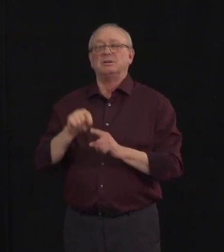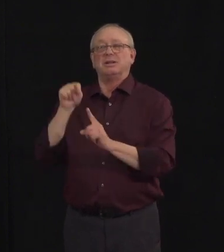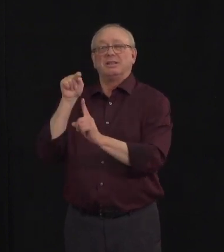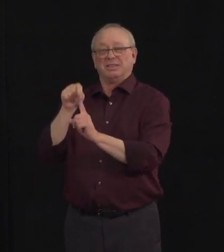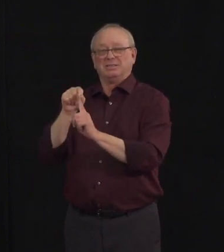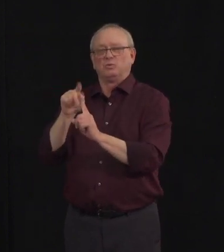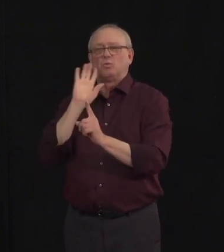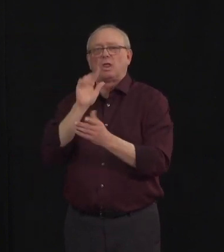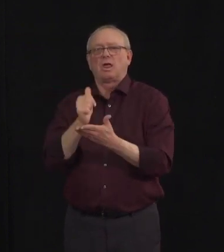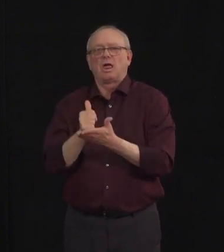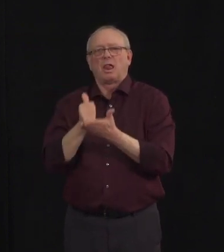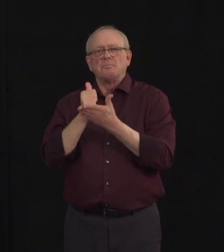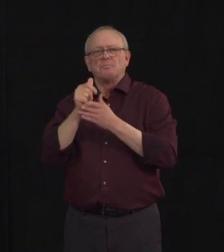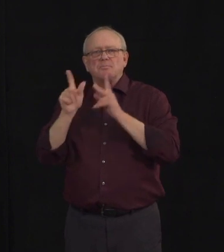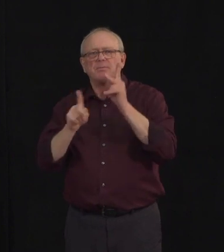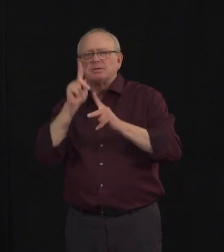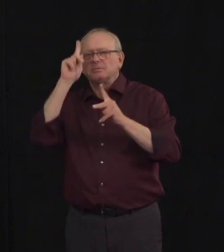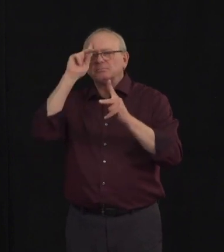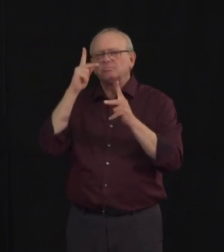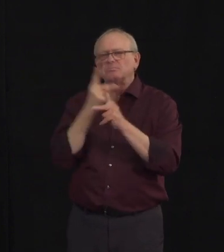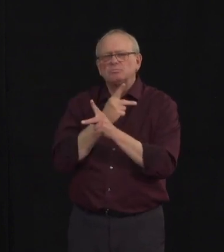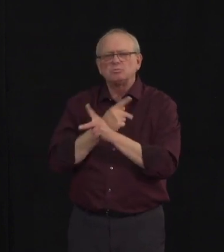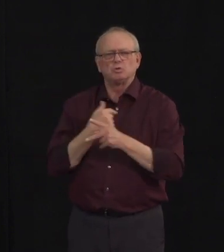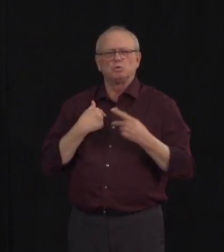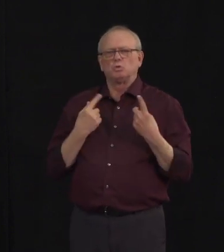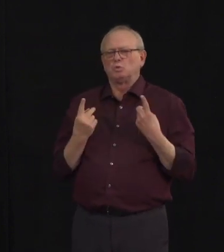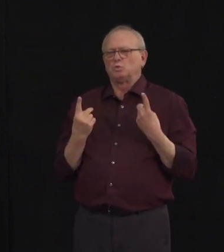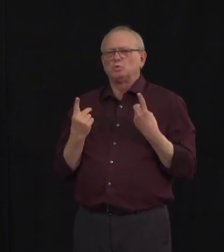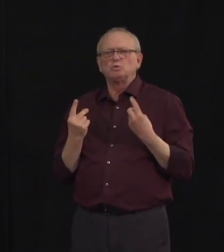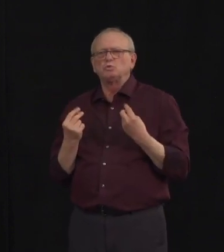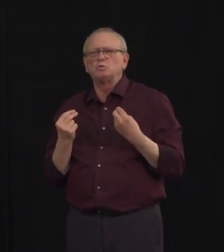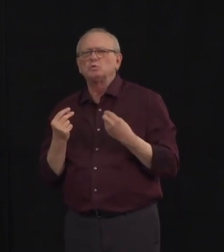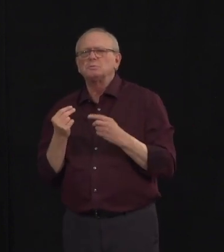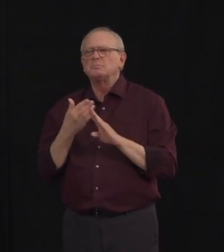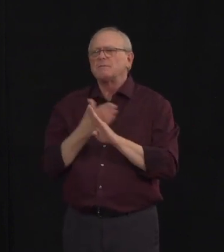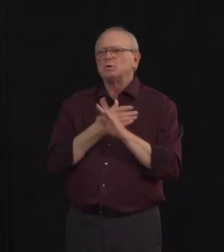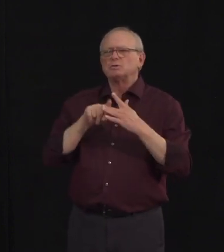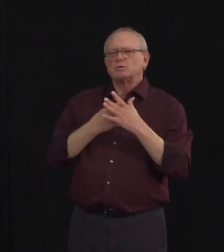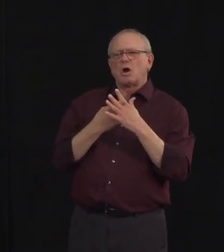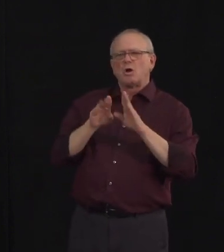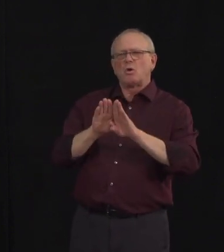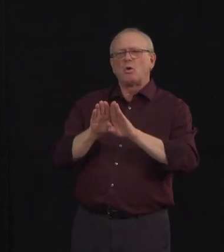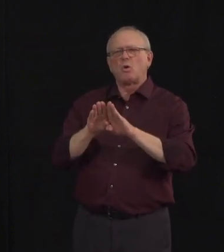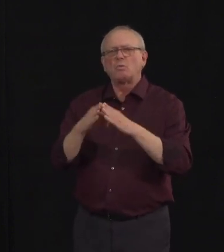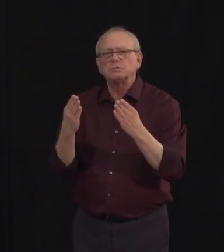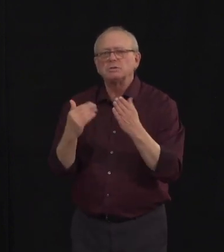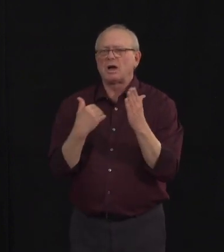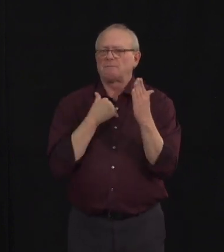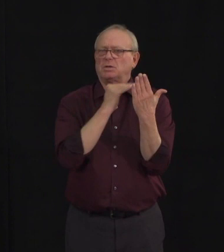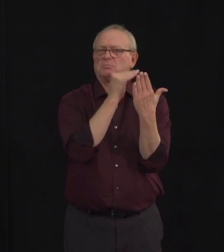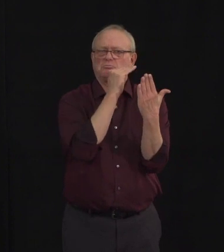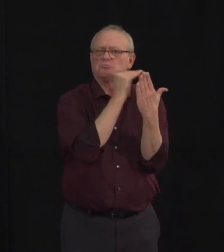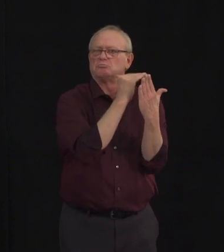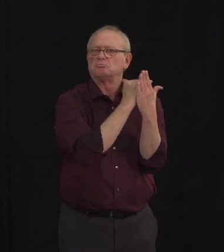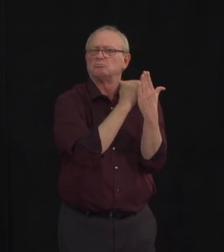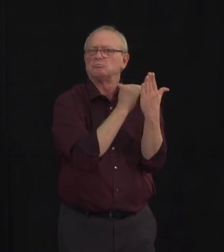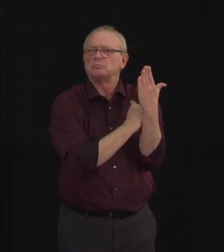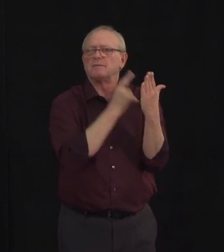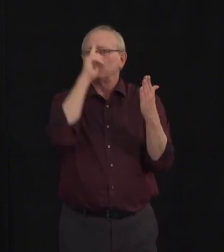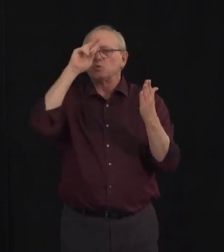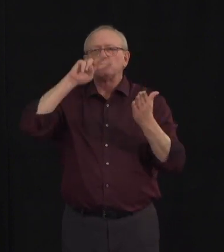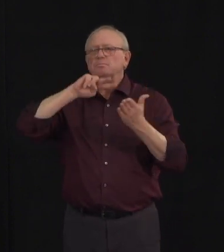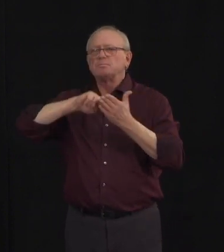measures they need to have in place before reopening. These measures will help keep their staff and customers safer